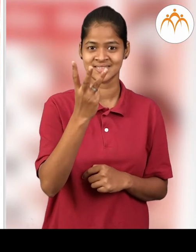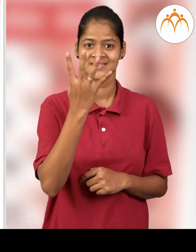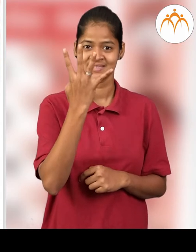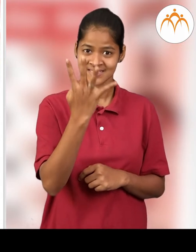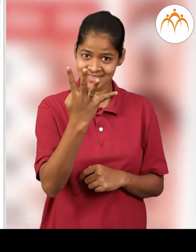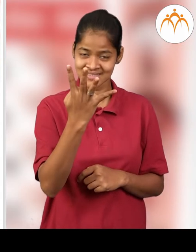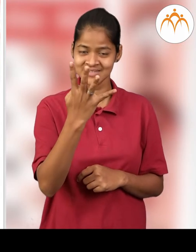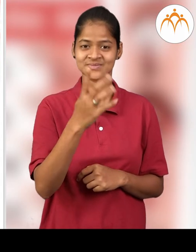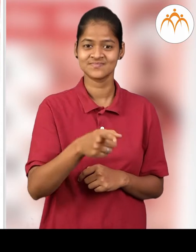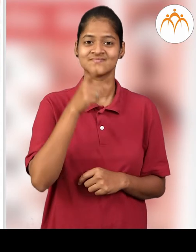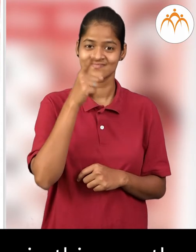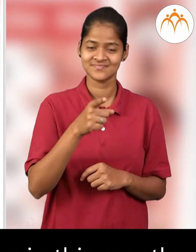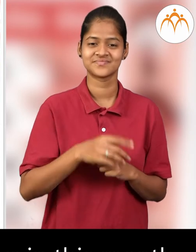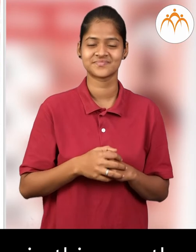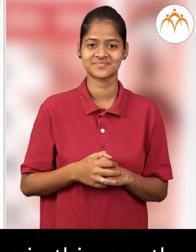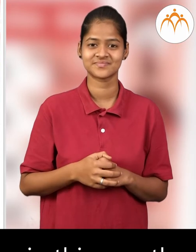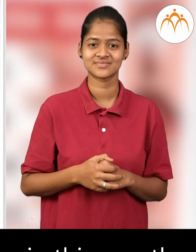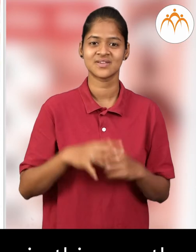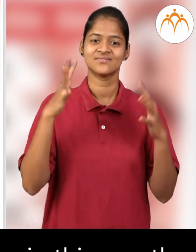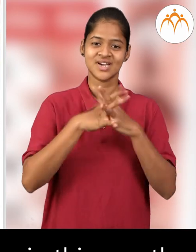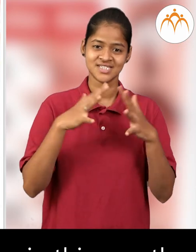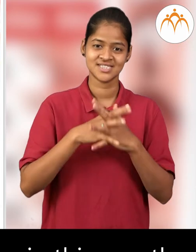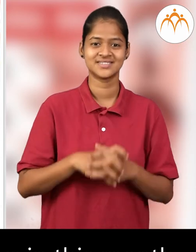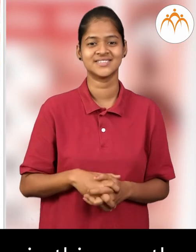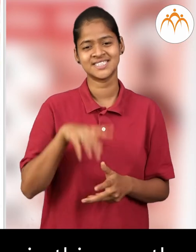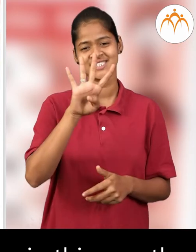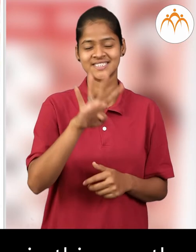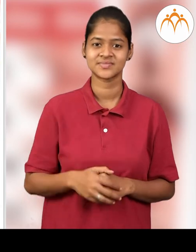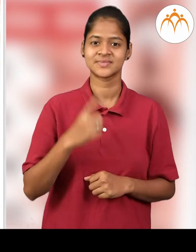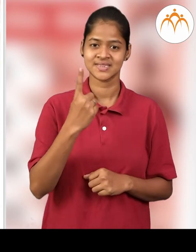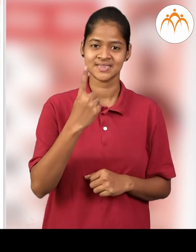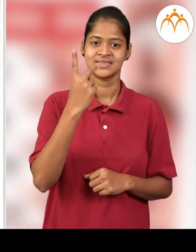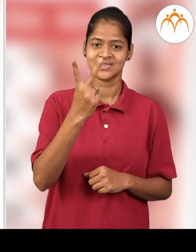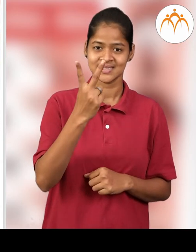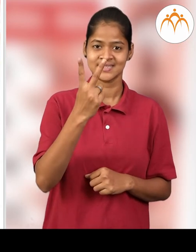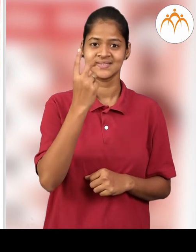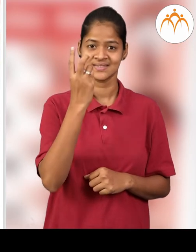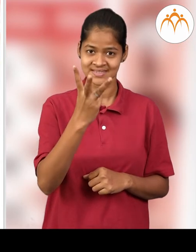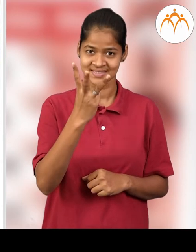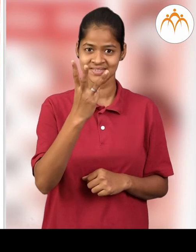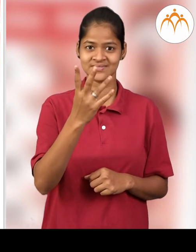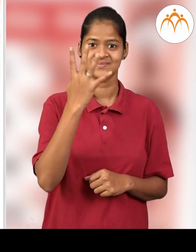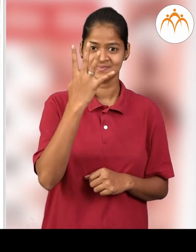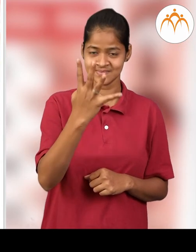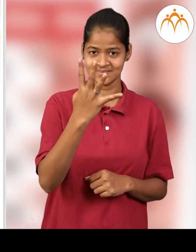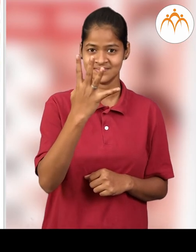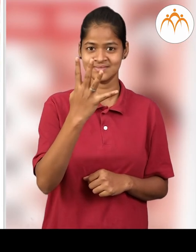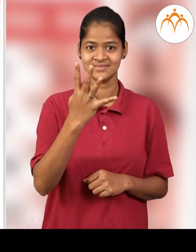4. There are 4 Thursdays in this month. 1, 2, 3, 4,